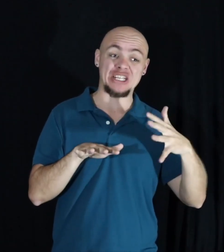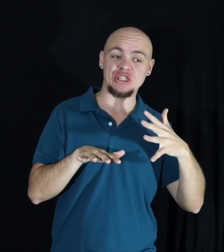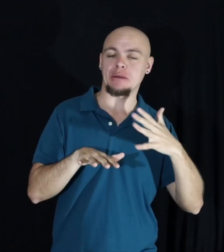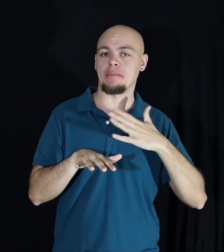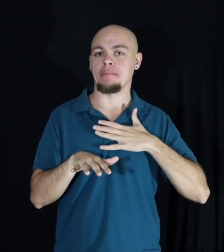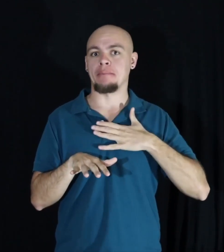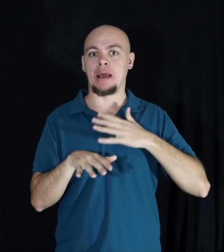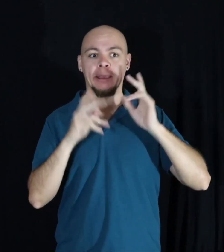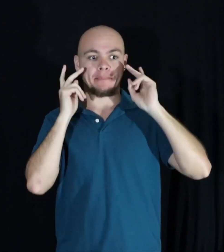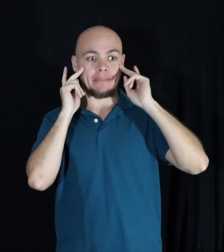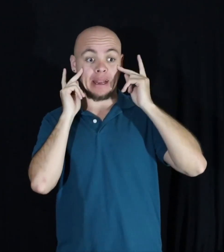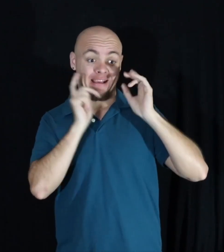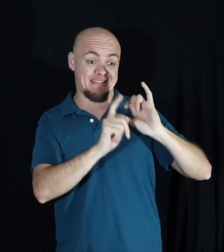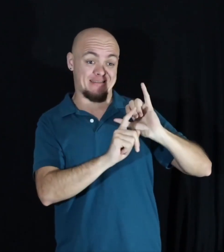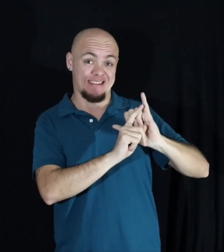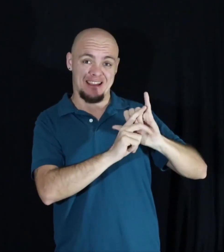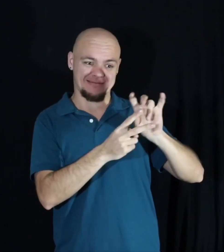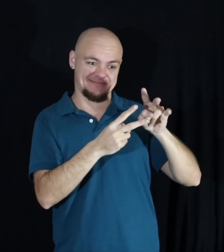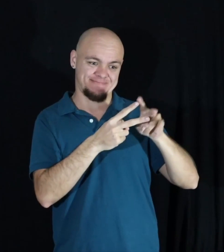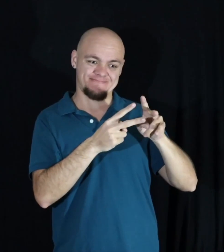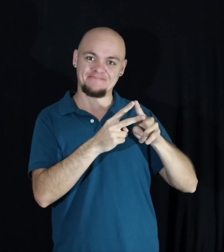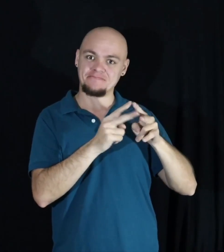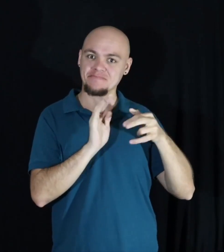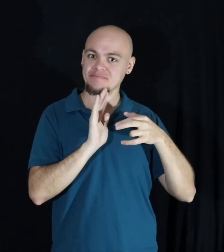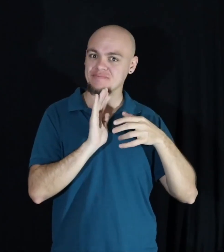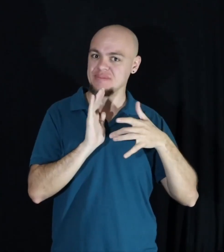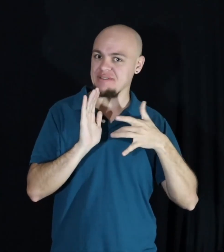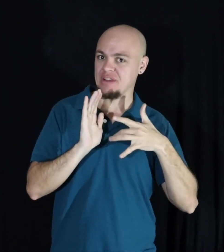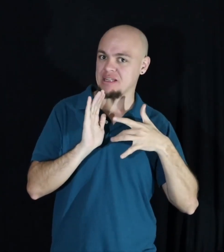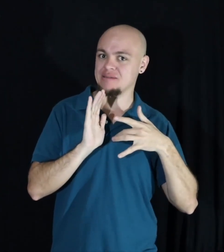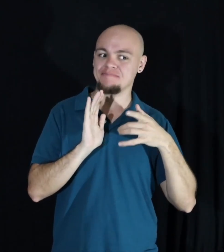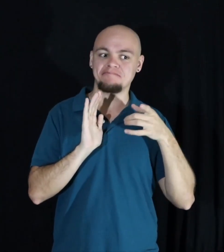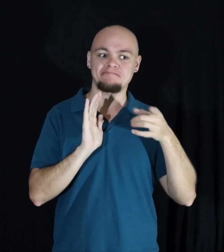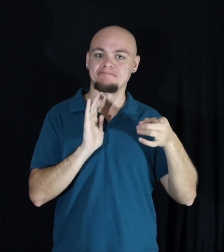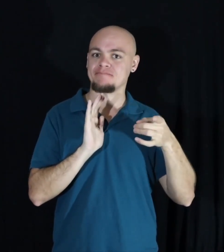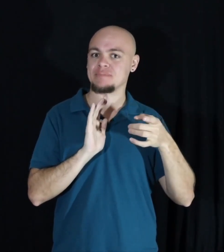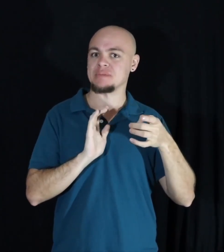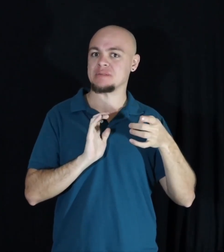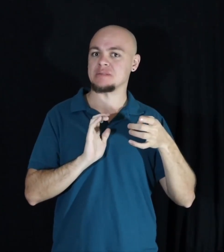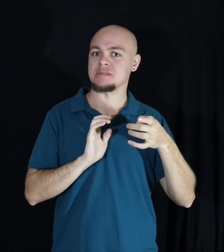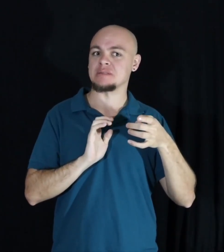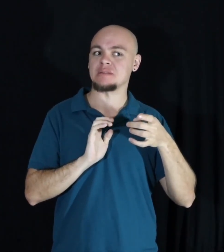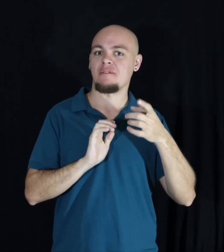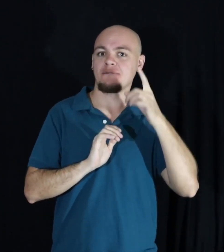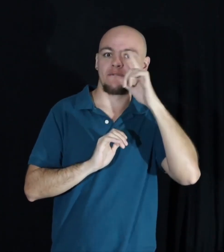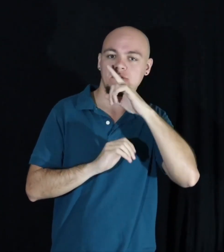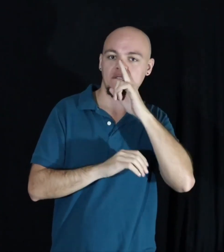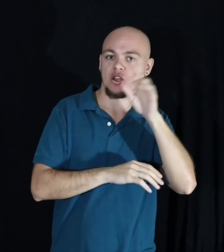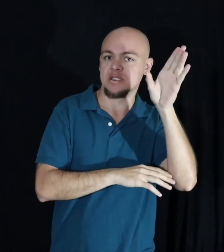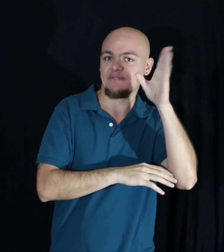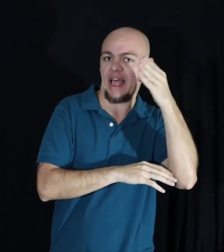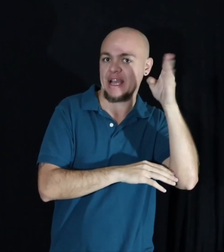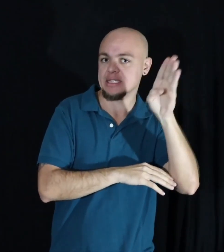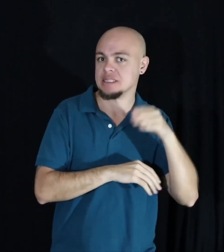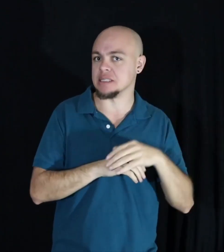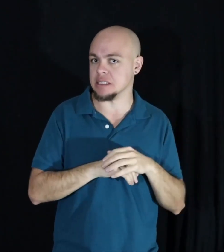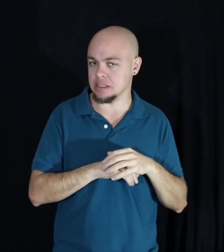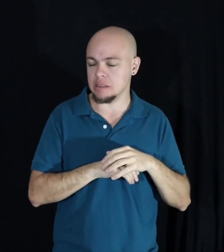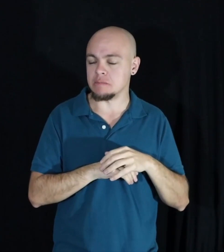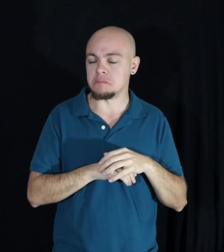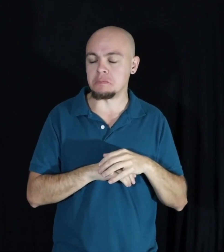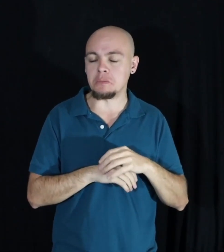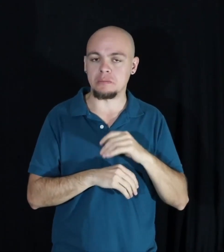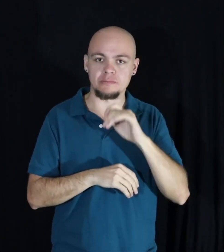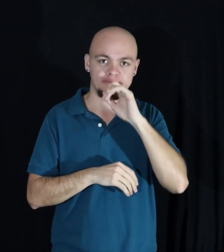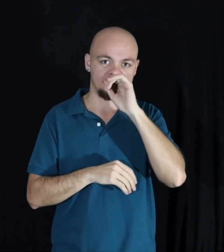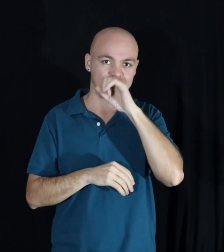my panic is essentially an emotional false flag. And with going